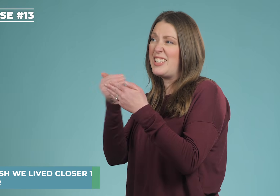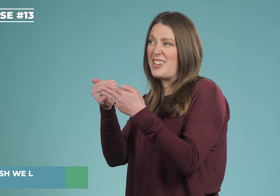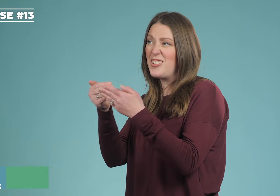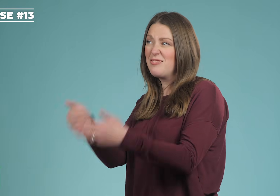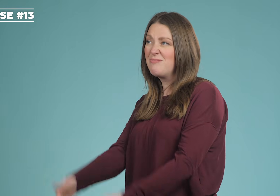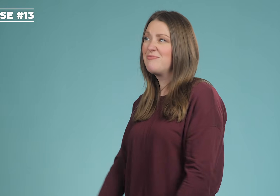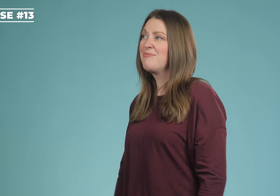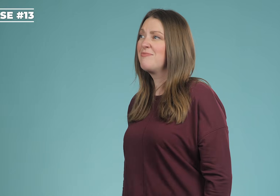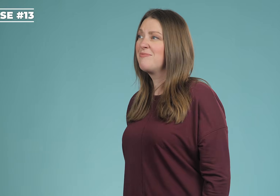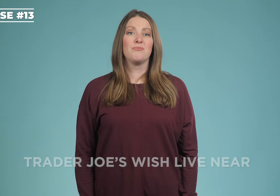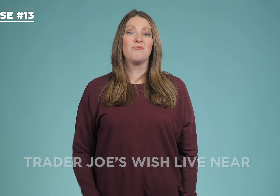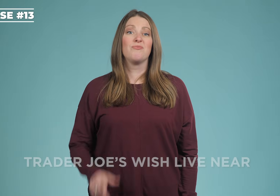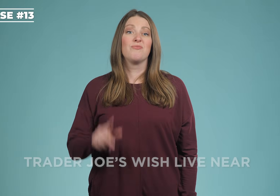near.